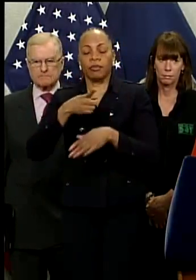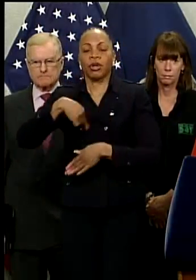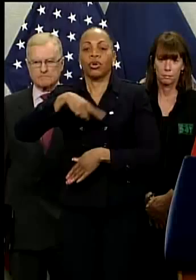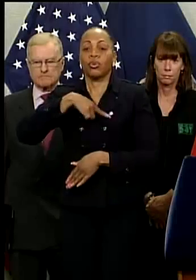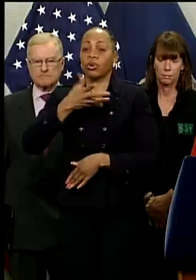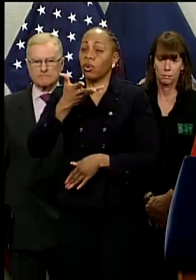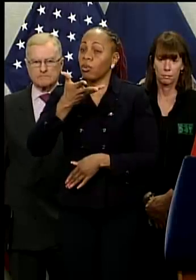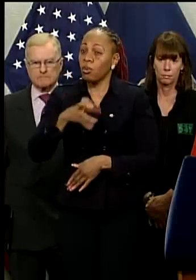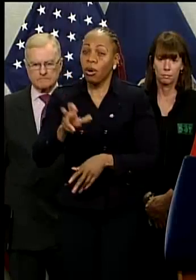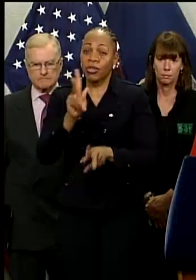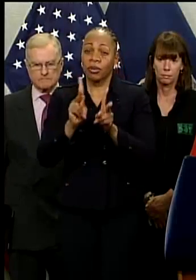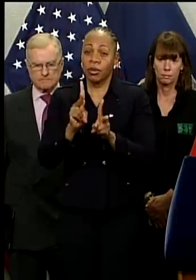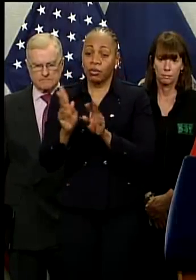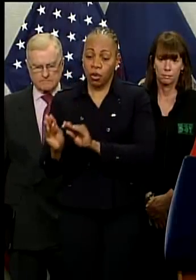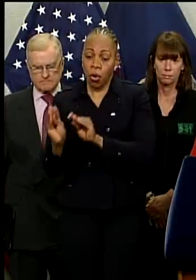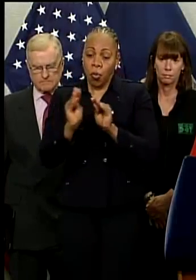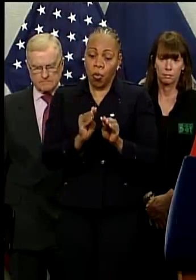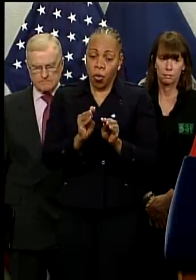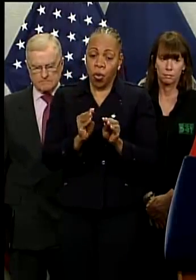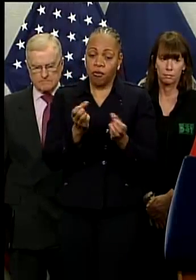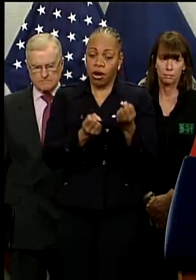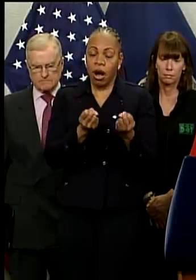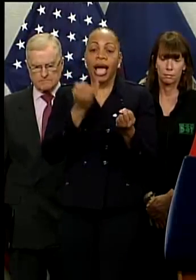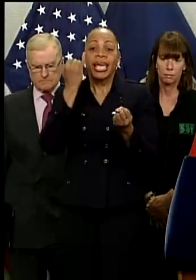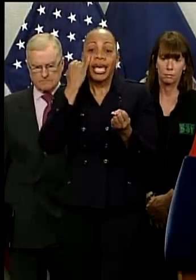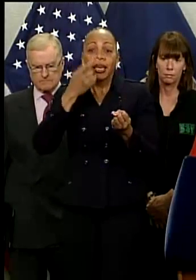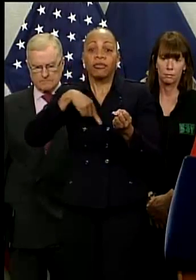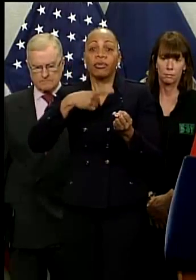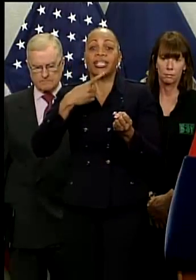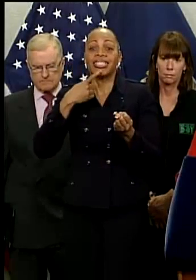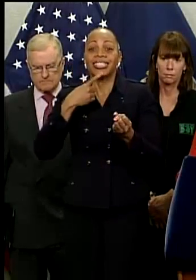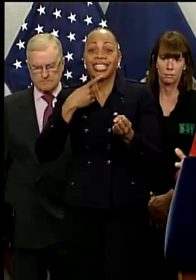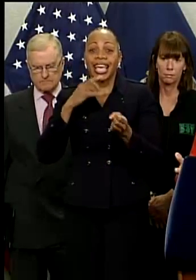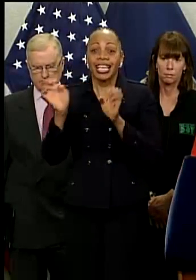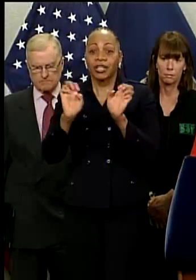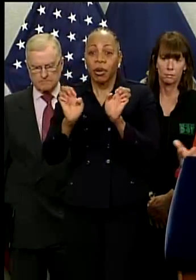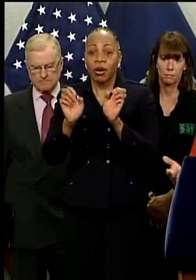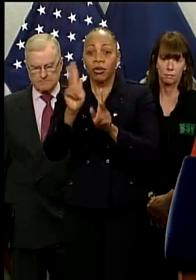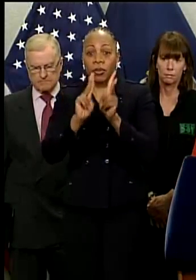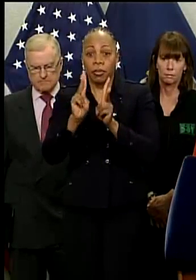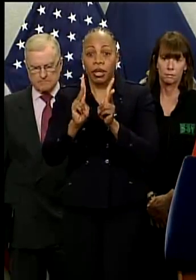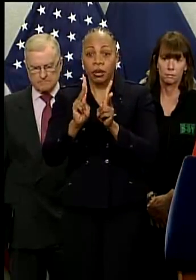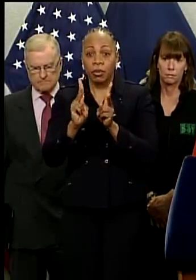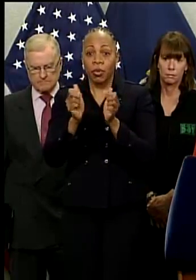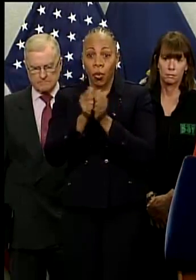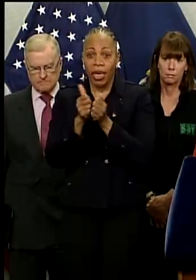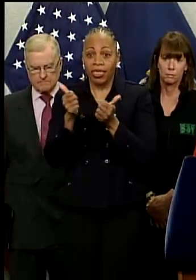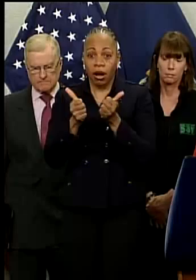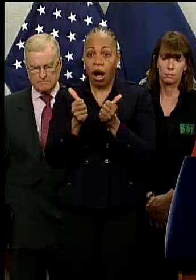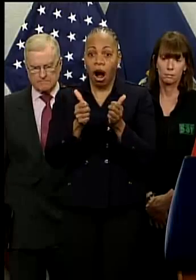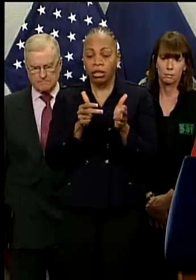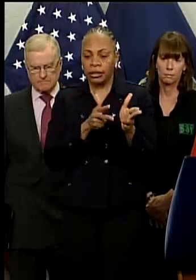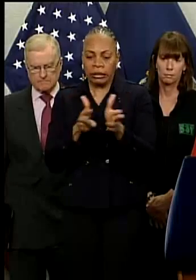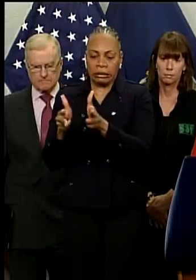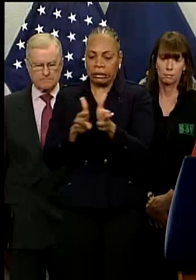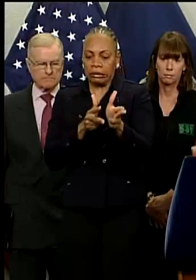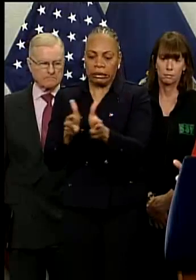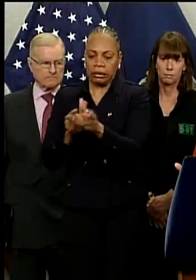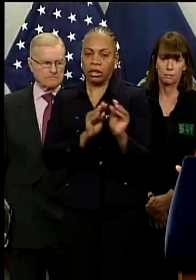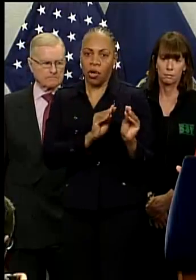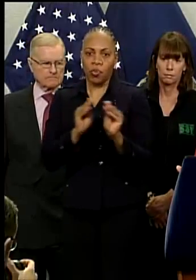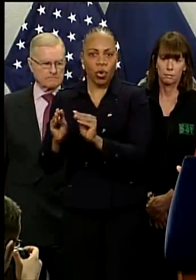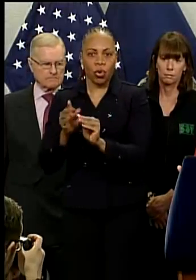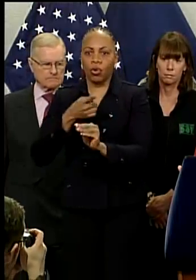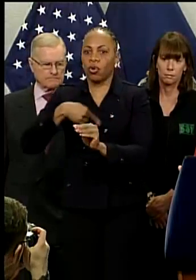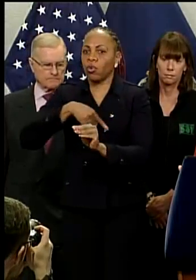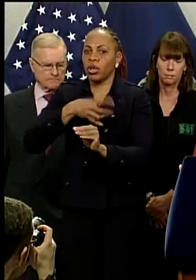want people moving their cars. If we declare an emergency, people will have to go out and move all their cars off the roads, off the snow emergency roads. We don't want that. That's